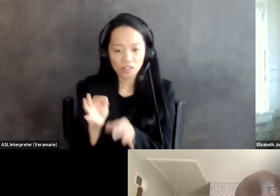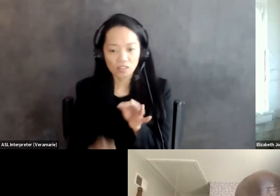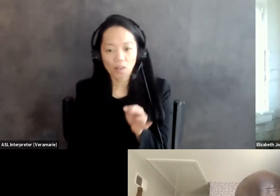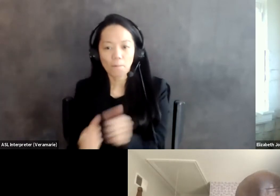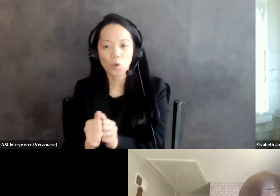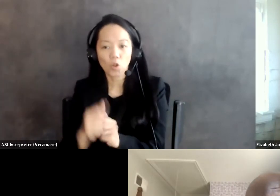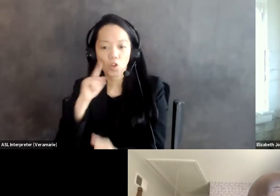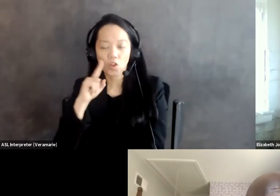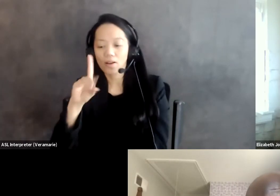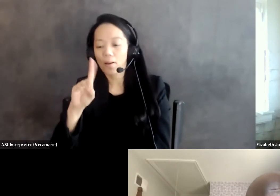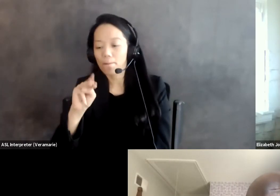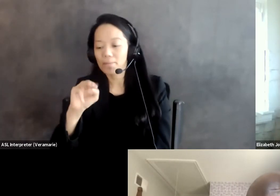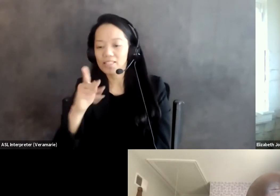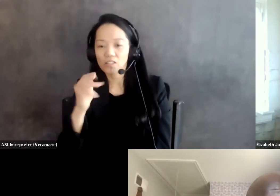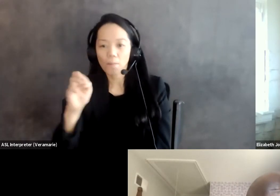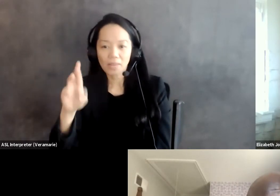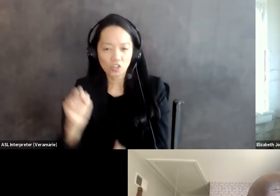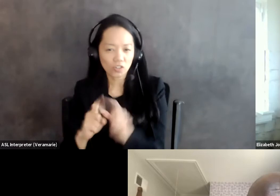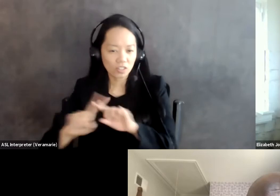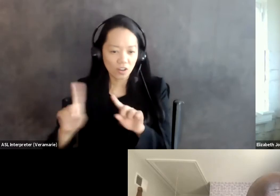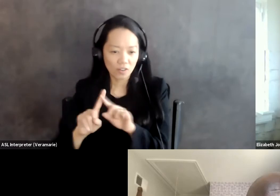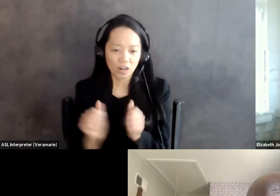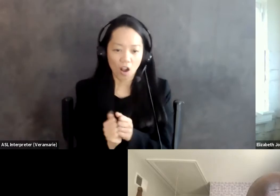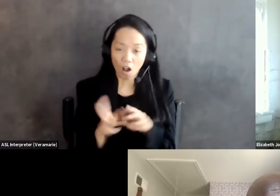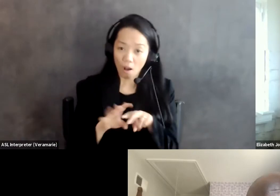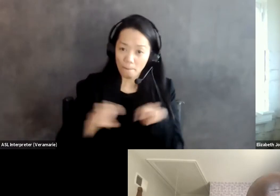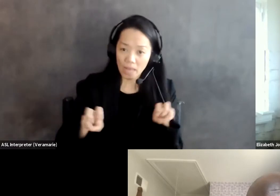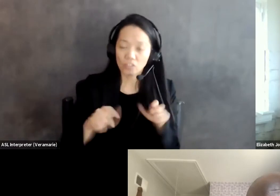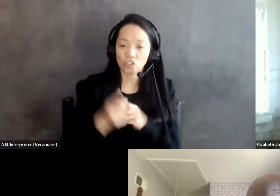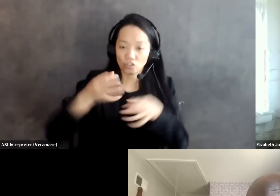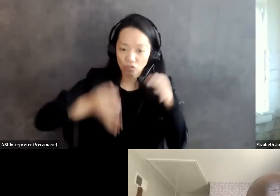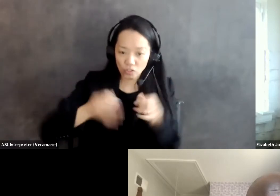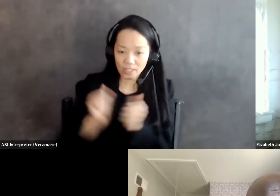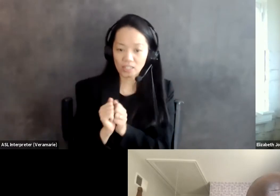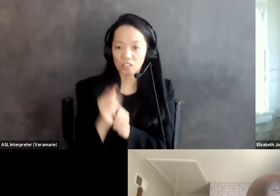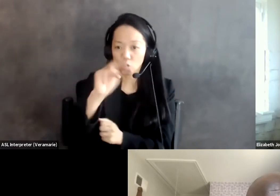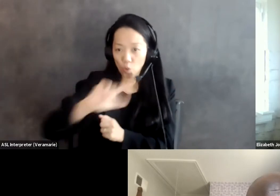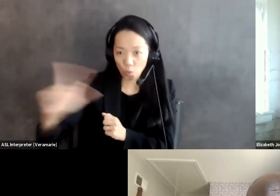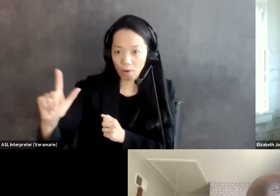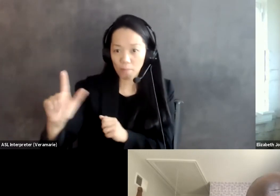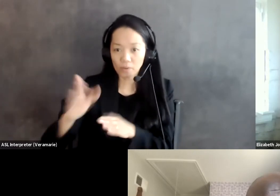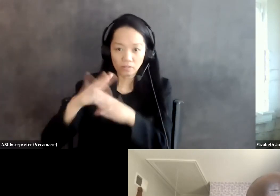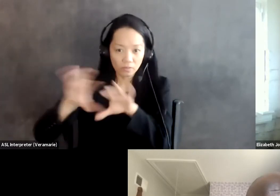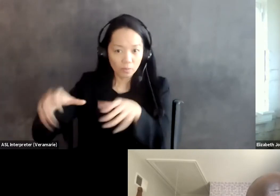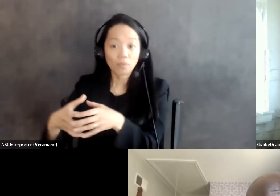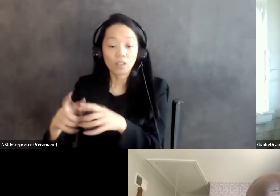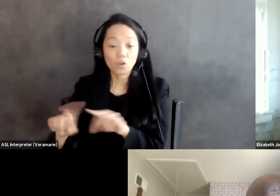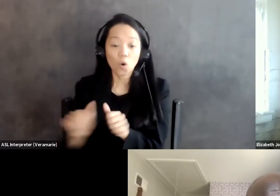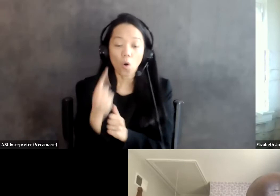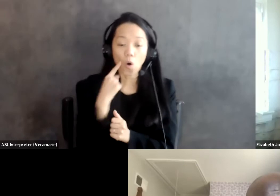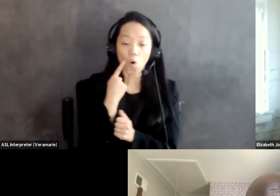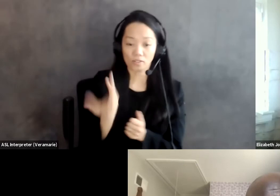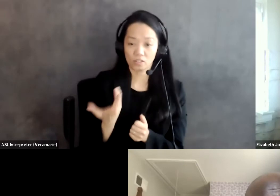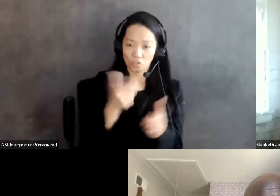misdemeanors, including trying countless bench and jury trials in the criminal division. Currently, Mr. Mitchell serves